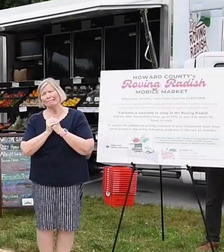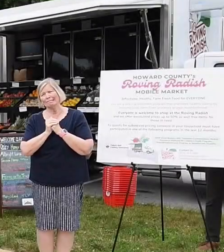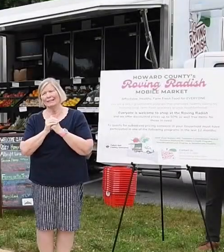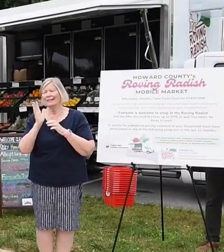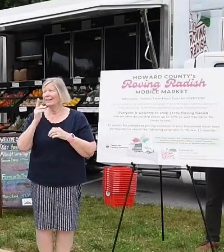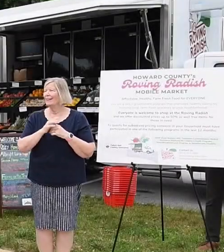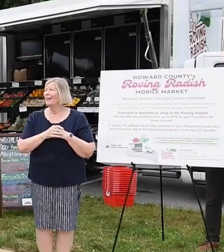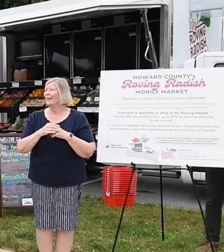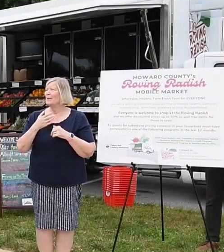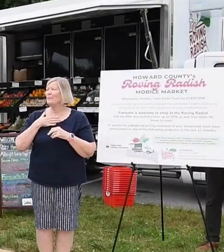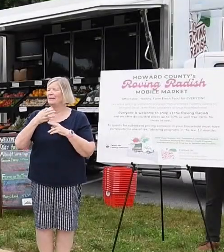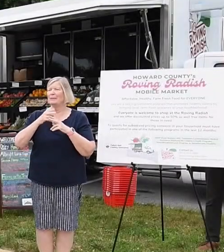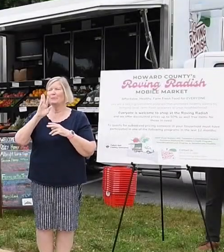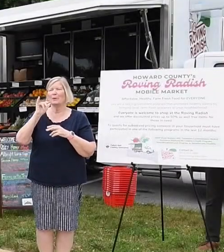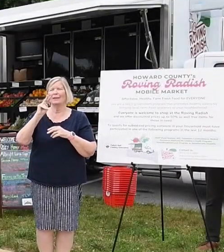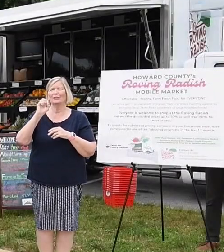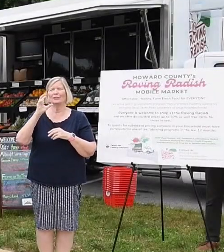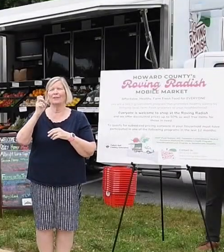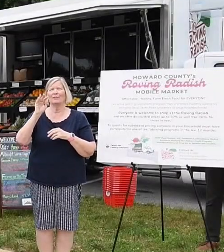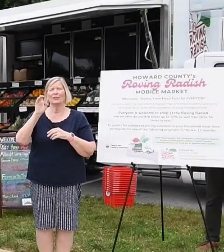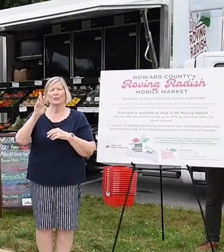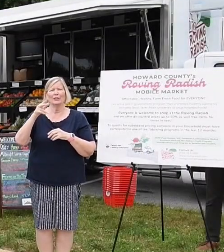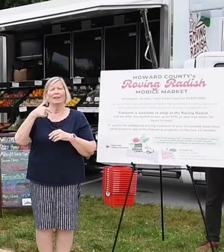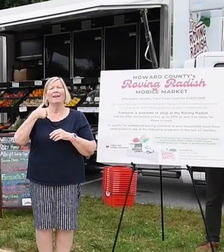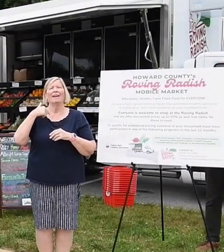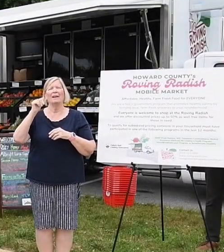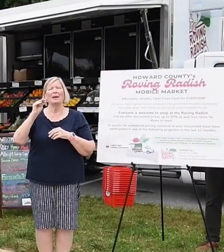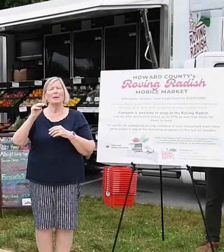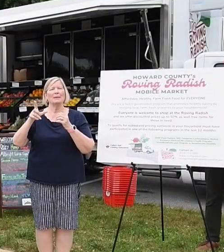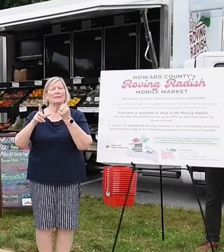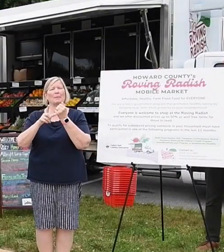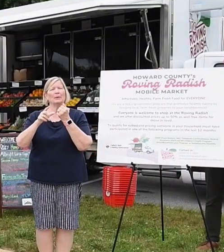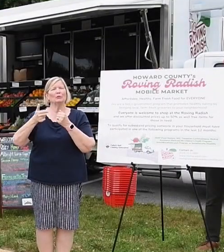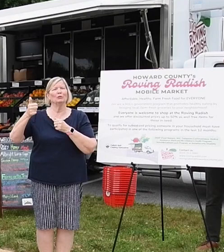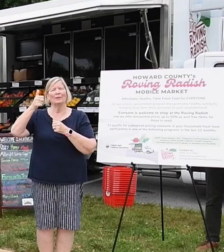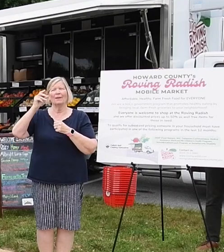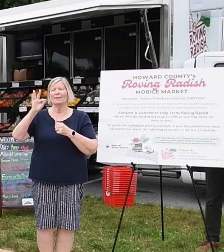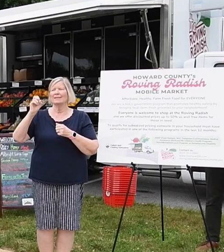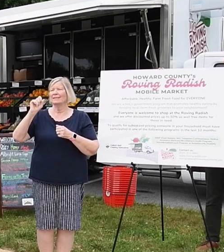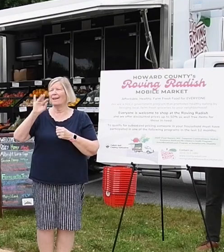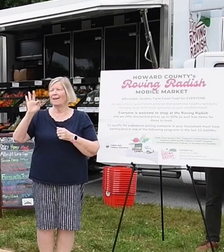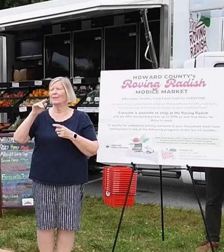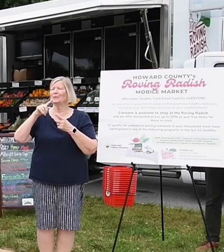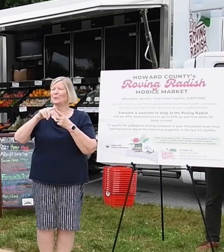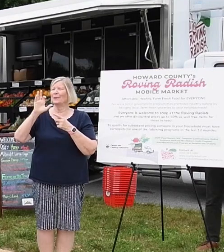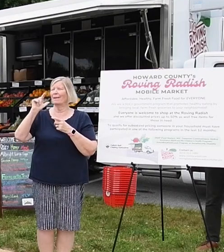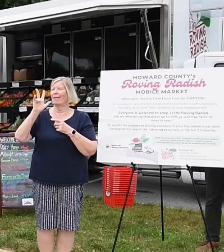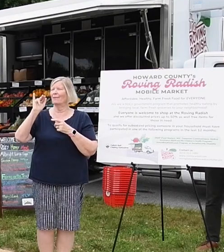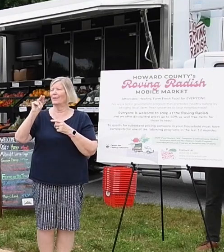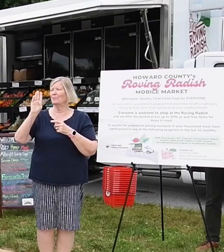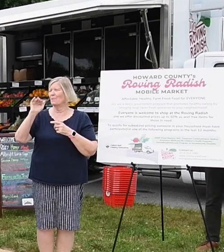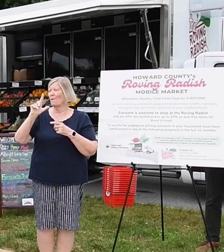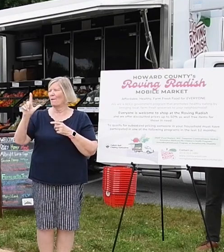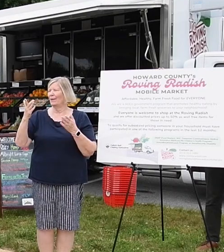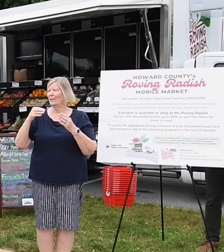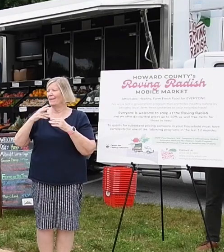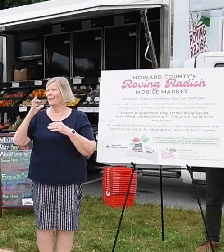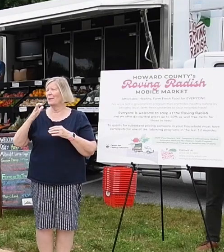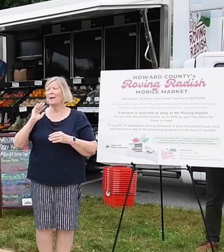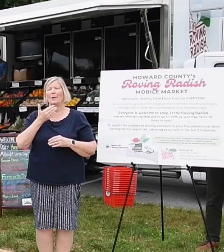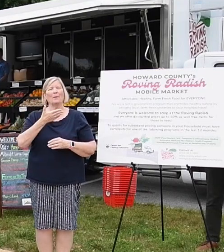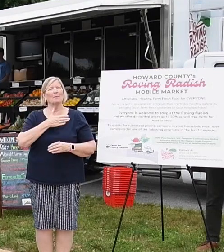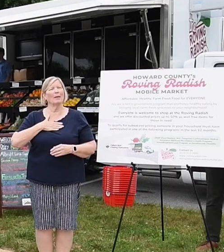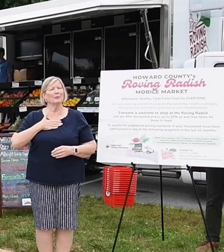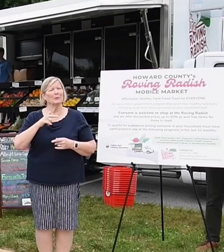My name is Brian Schepter. I serve as Deputy Chief of Staff to County Executive Calvin Ball here in Howard County, and it's our pleasure to welcome you.